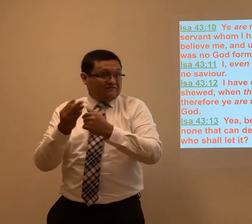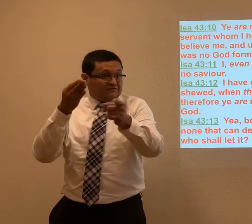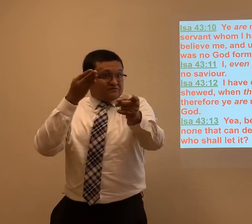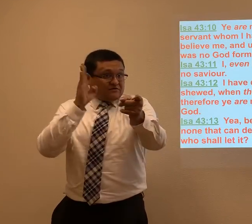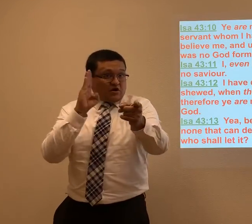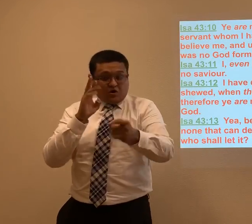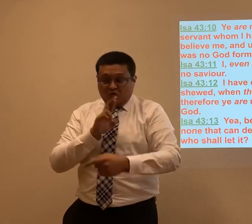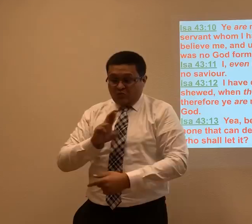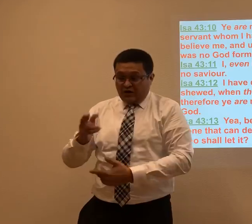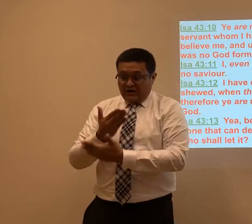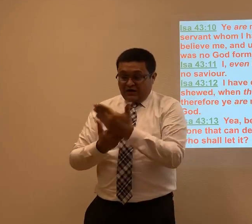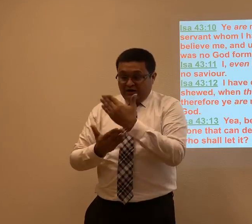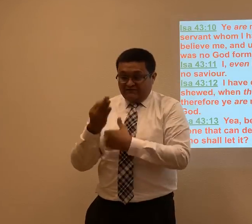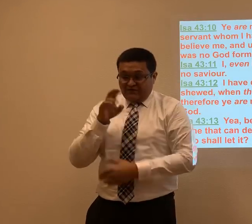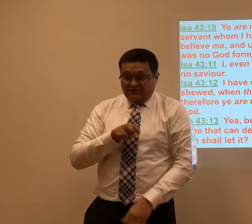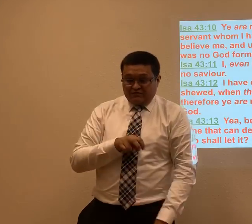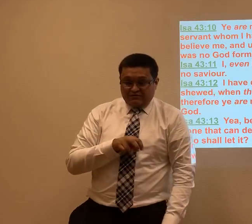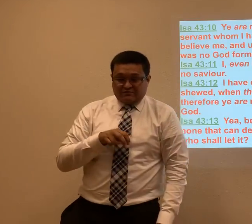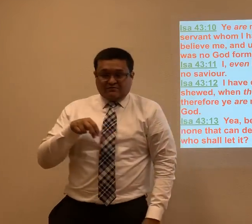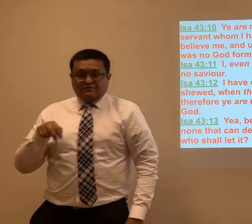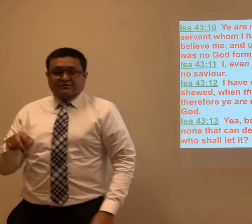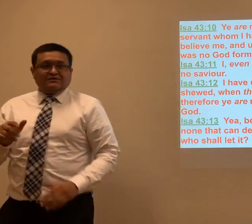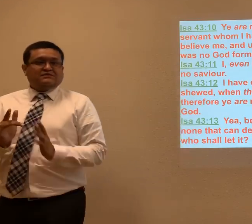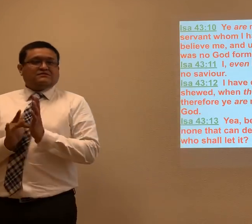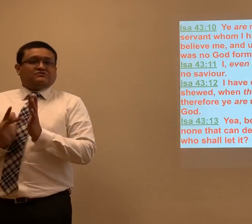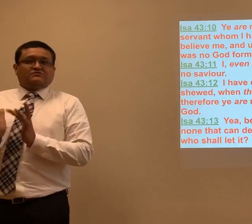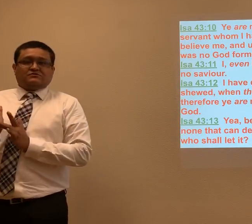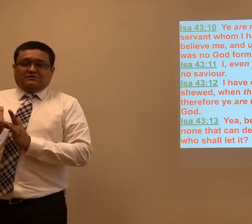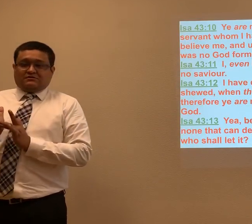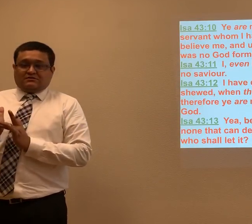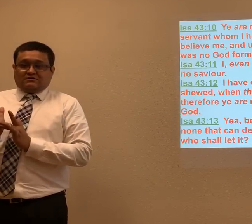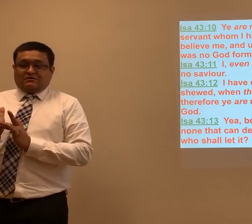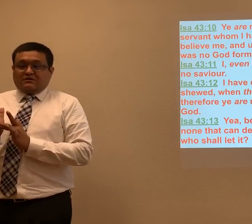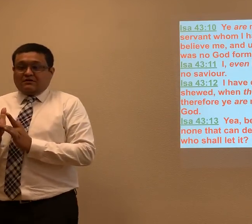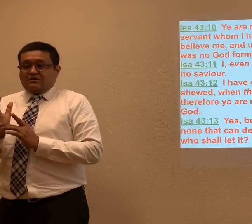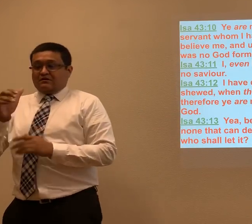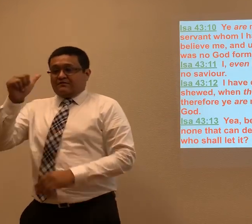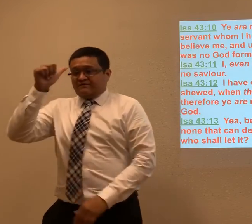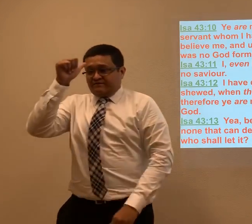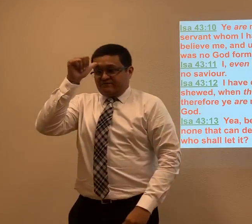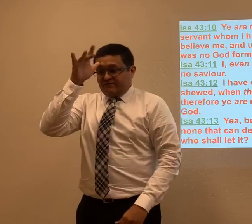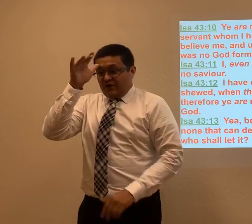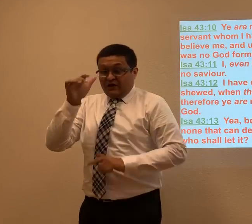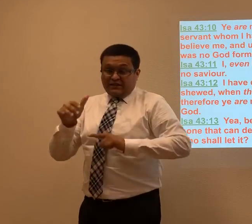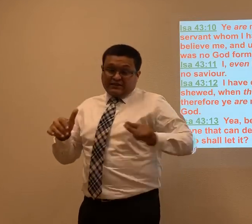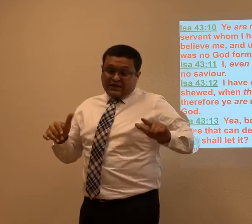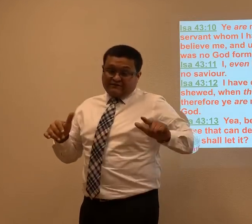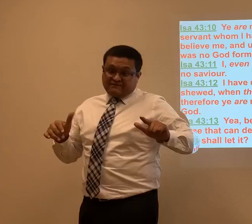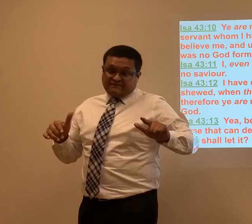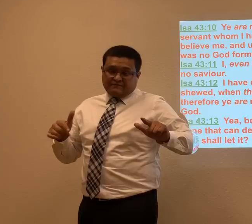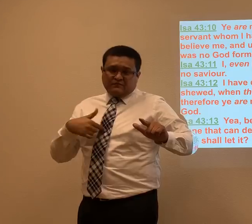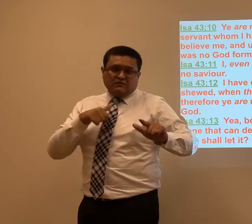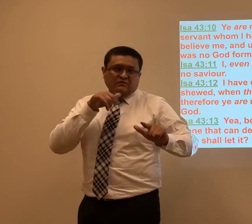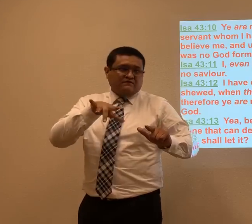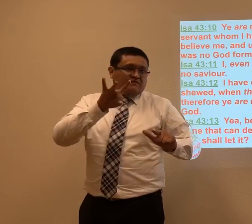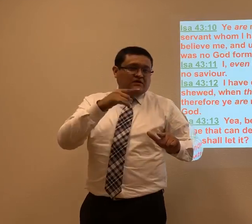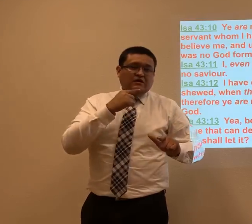and it's at the right hand of God, okay? If you believe in the Father, and at the right hand of God is in Jesus, so the Father would be at the